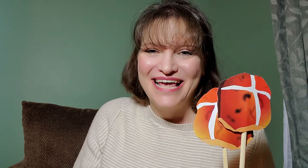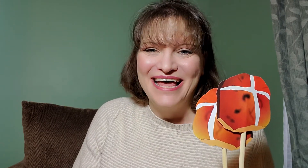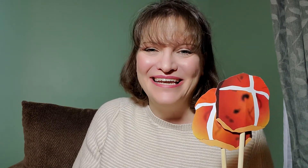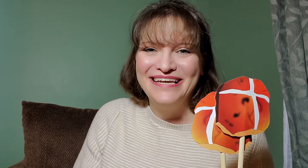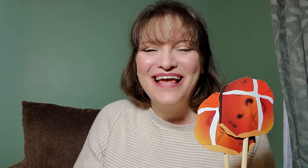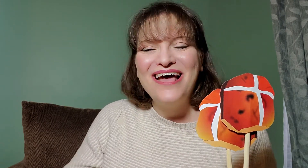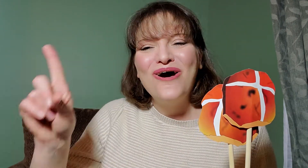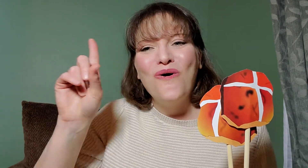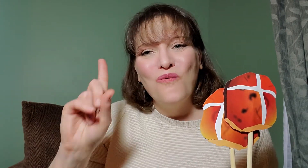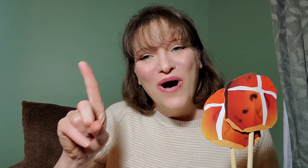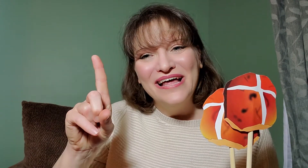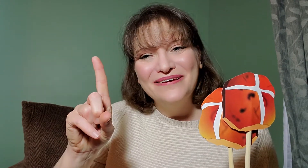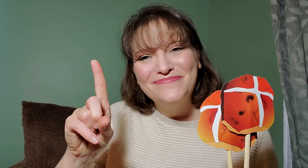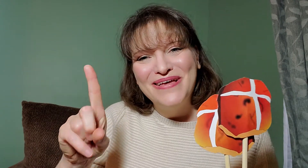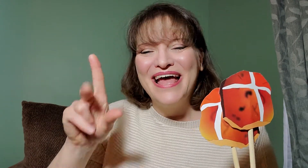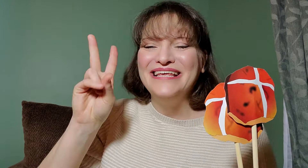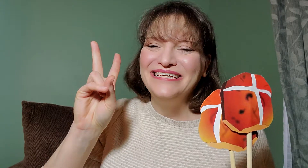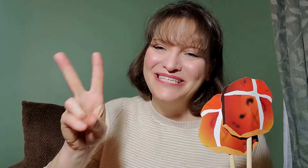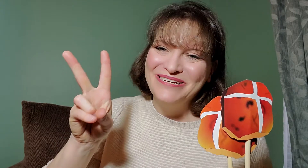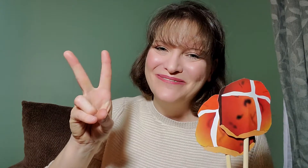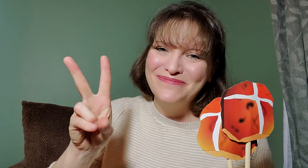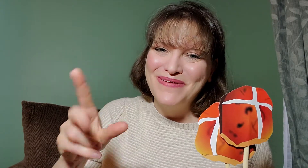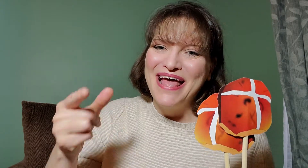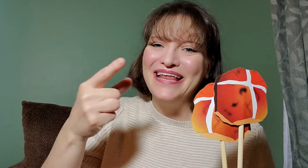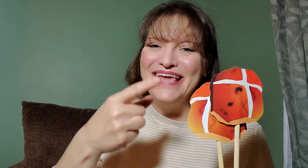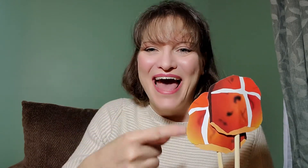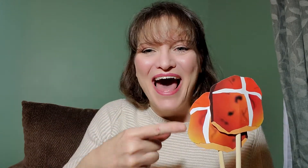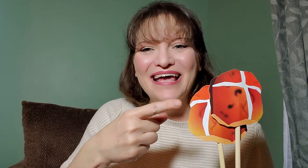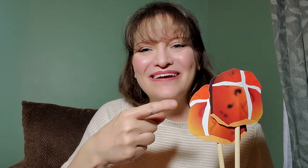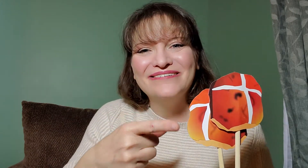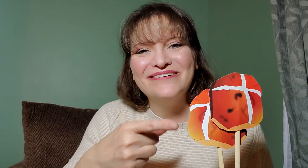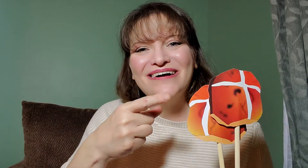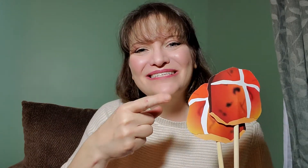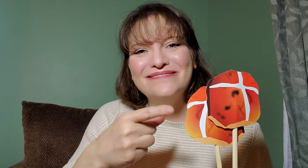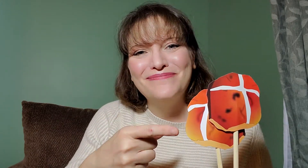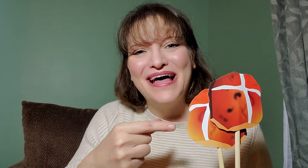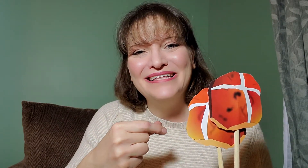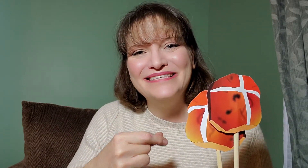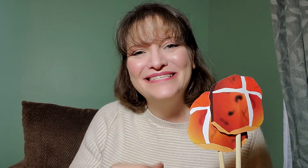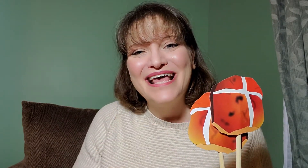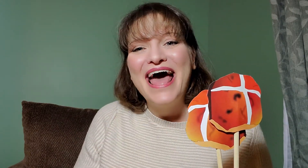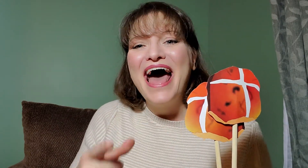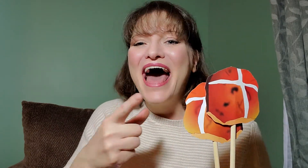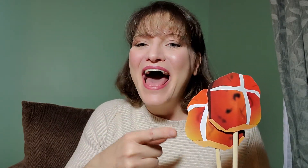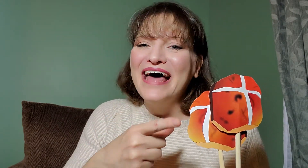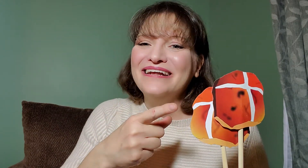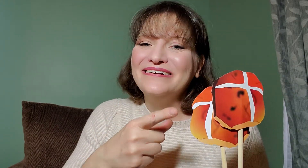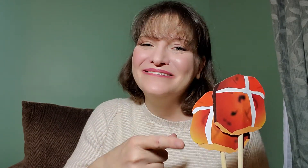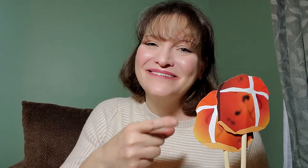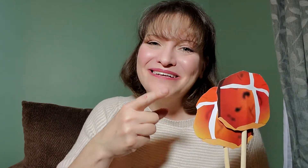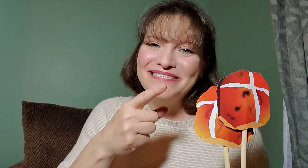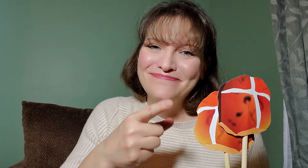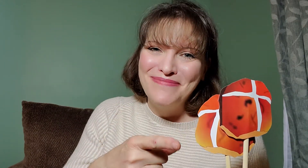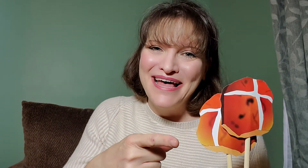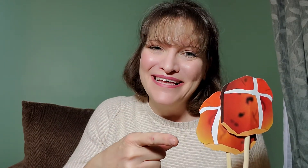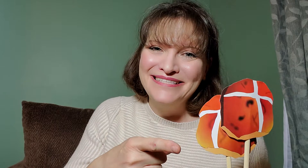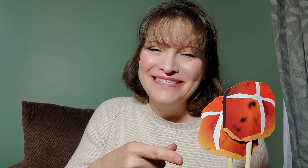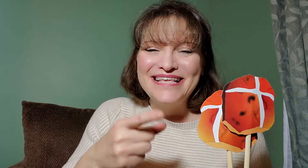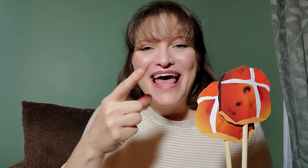ton. One a penny, two a penny, hot cross buns. Hot cross buns.